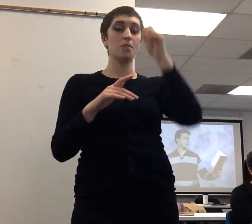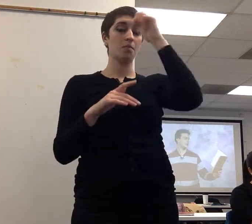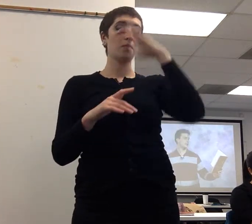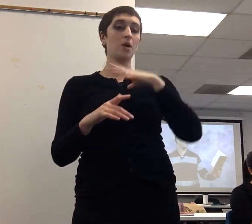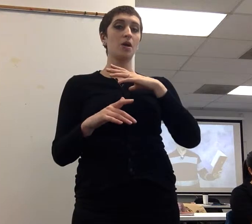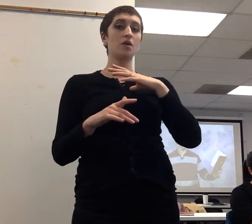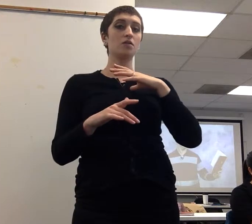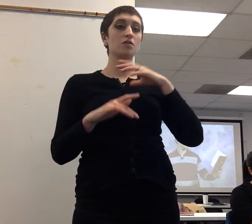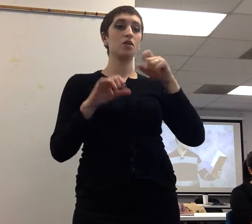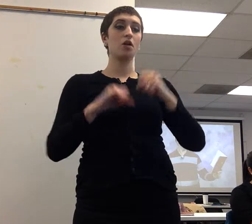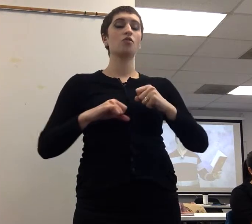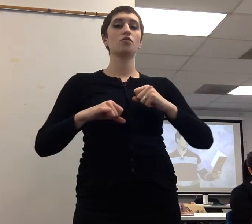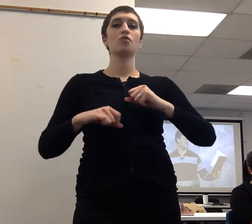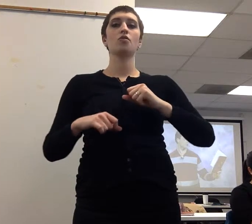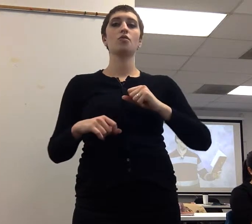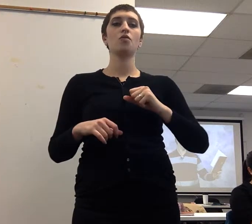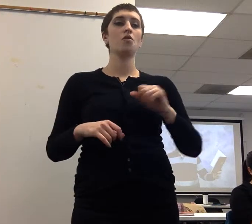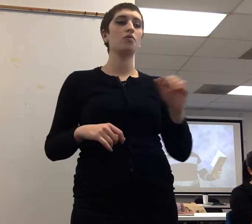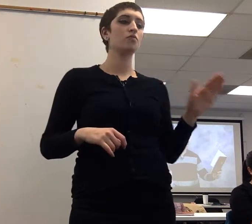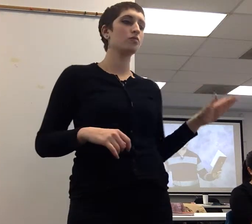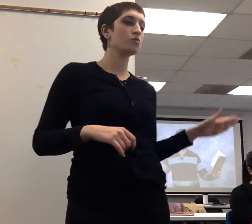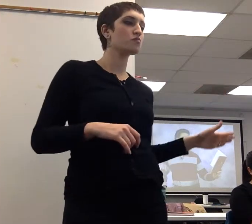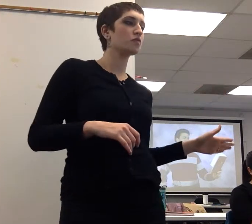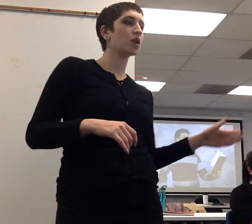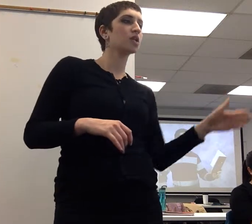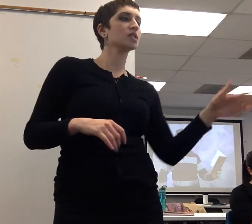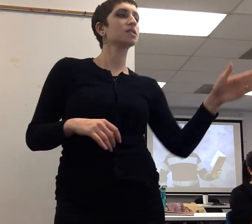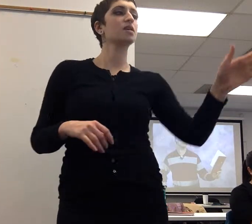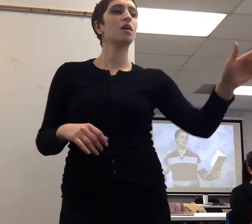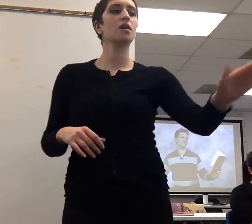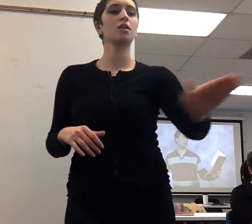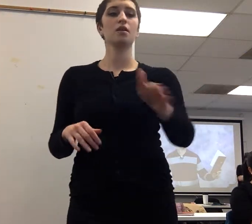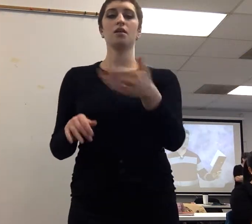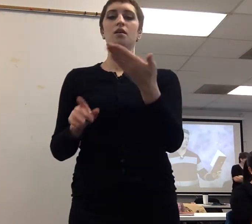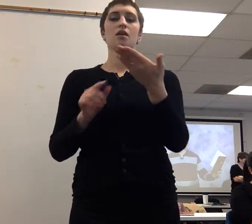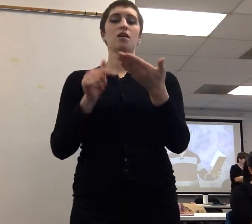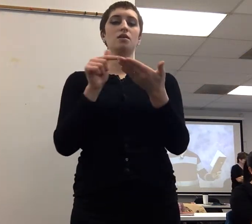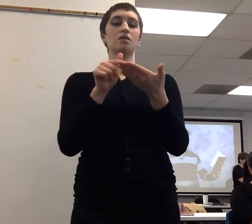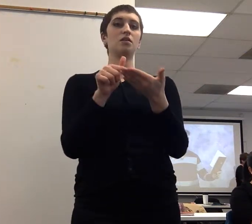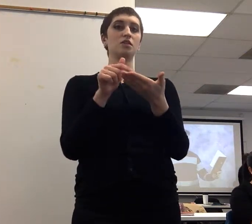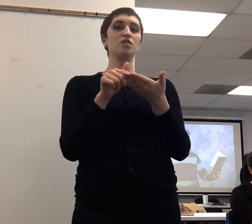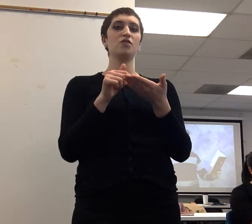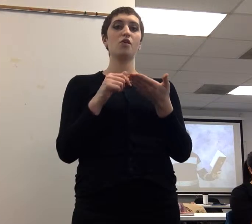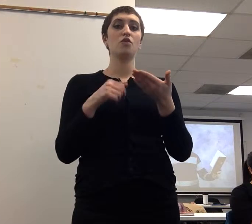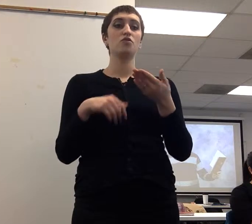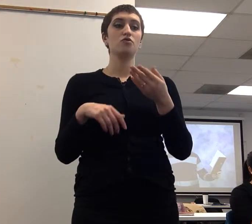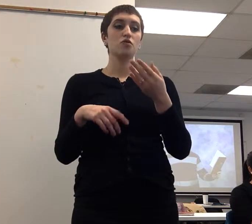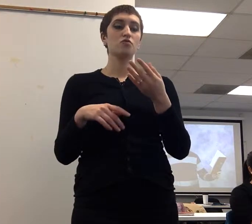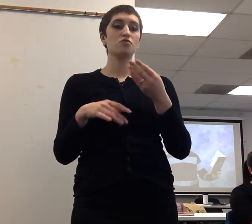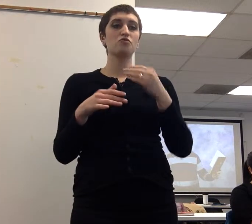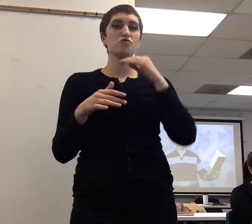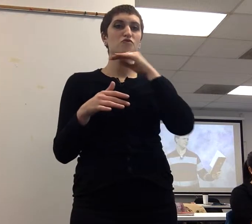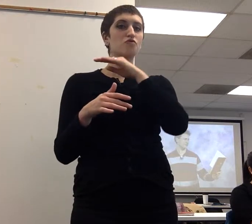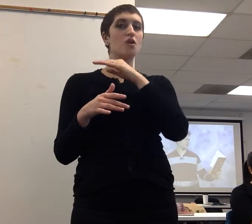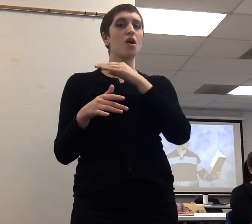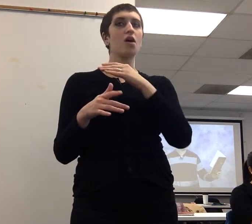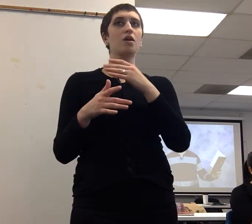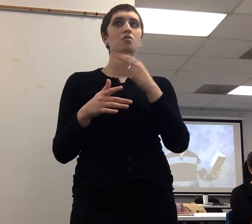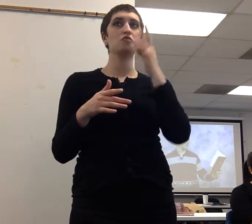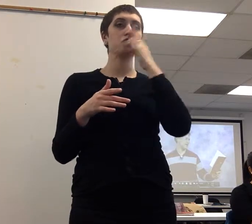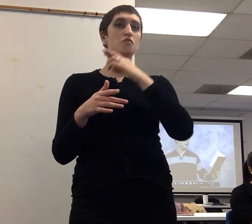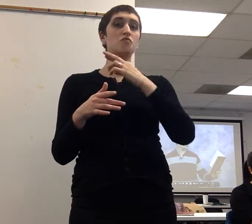and sweep off handfuls of dried dung of rats. These rats were